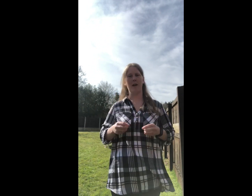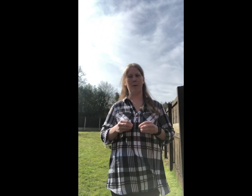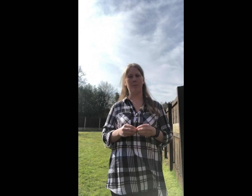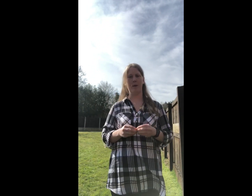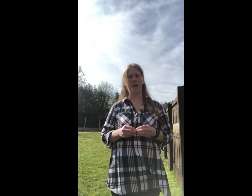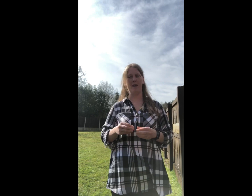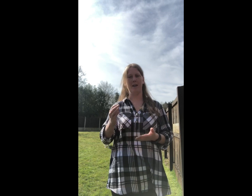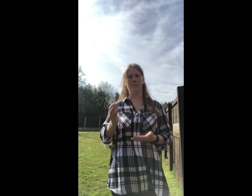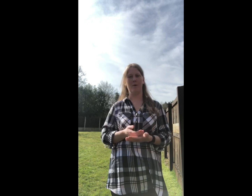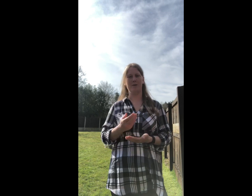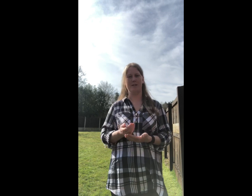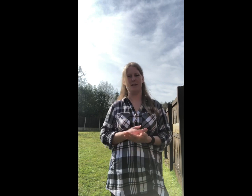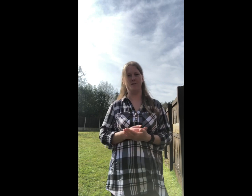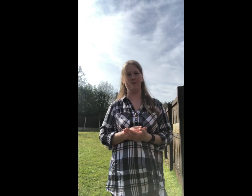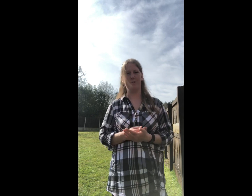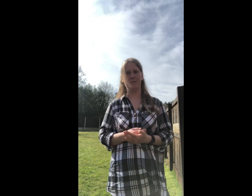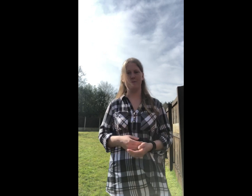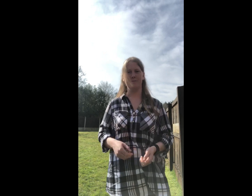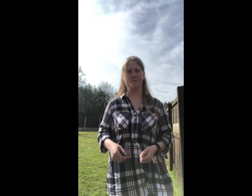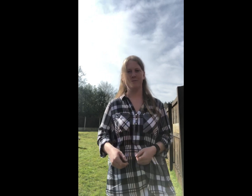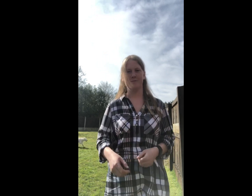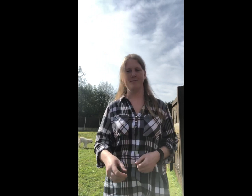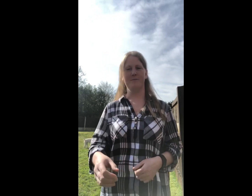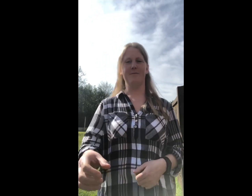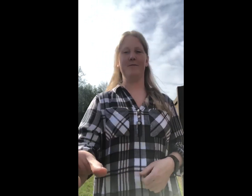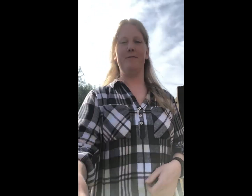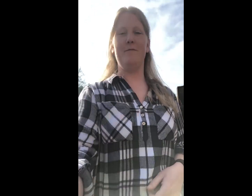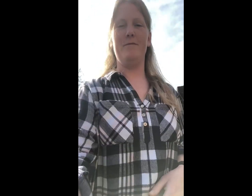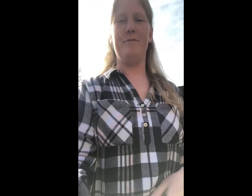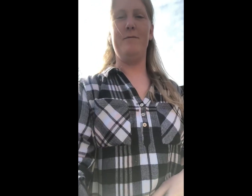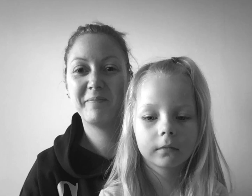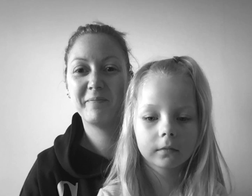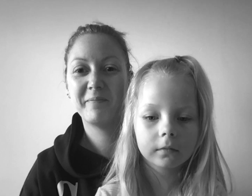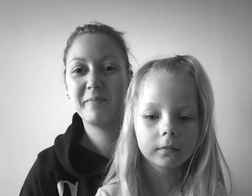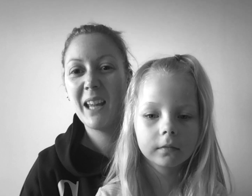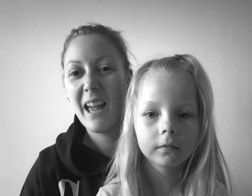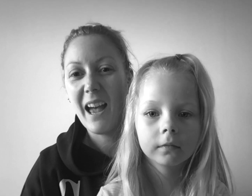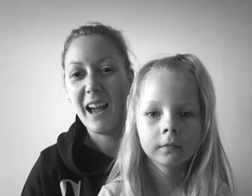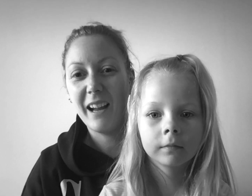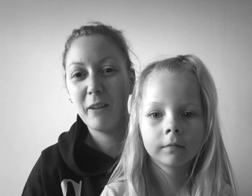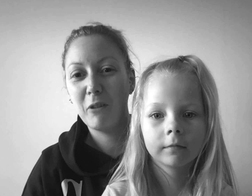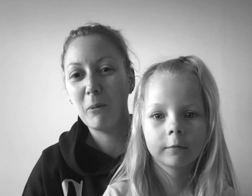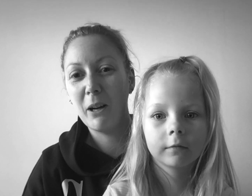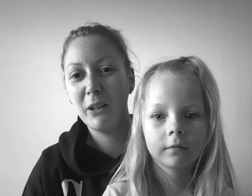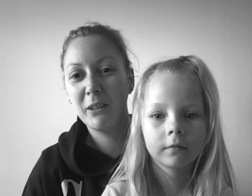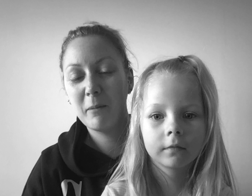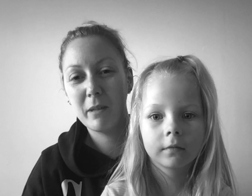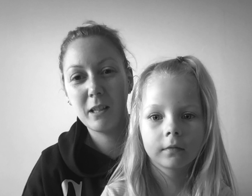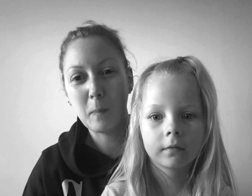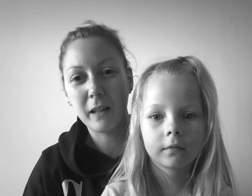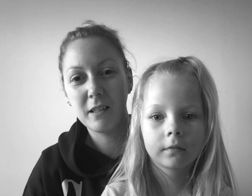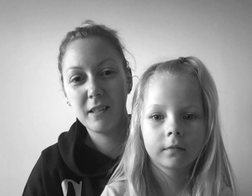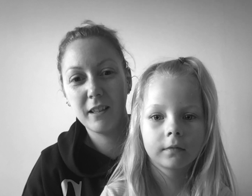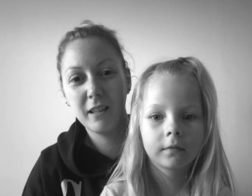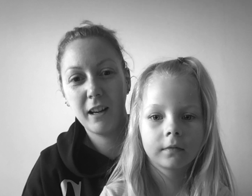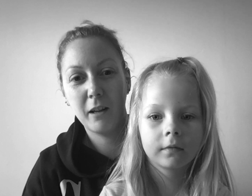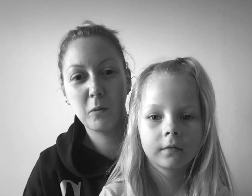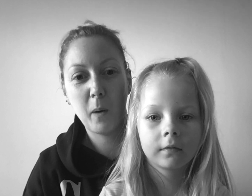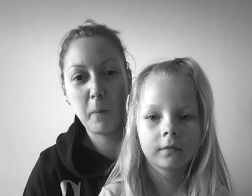be positive. Hi everyone, Mrs. Patterson and Poppy